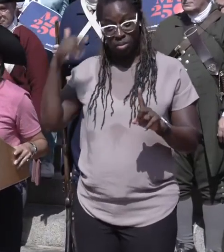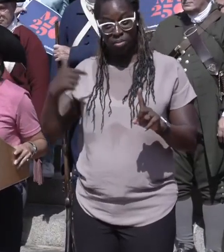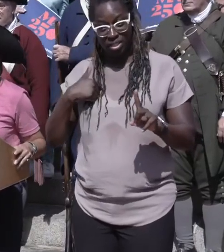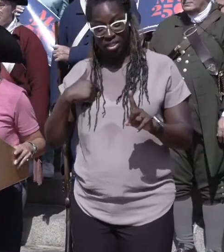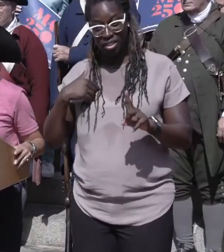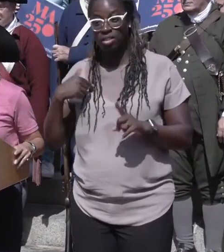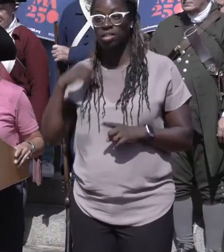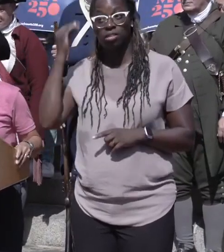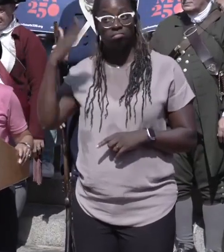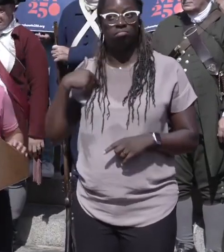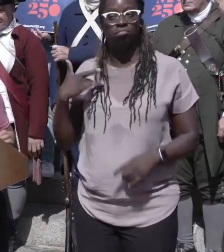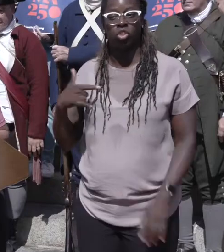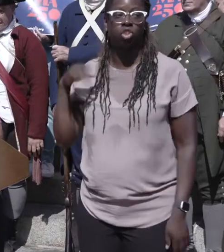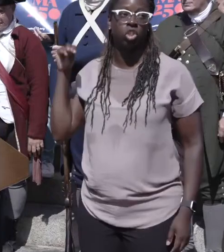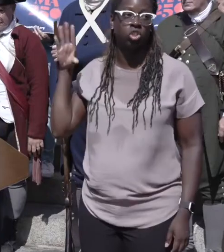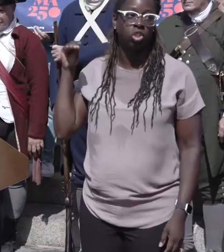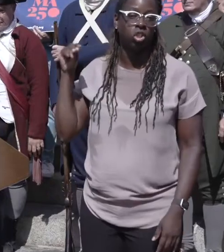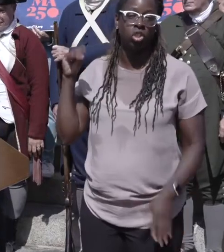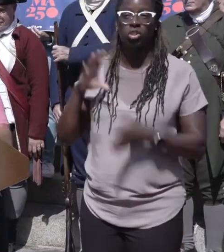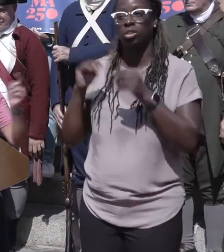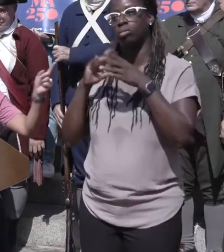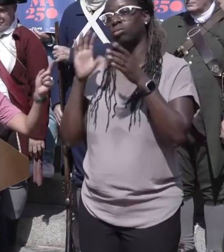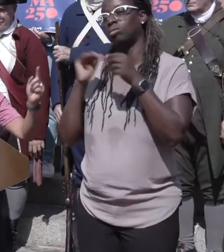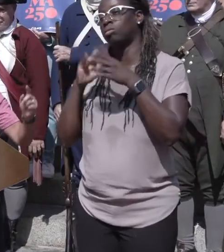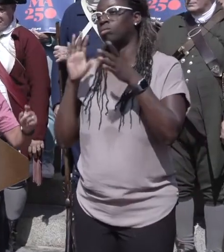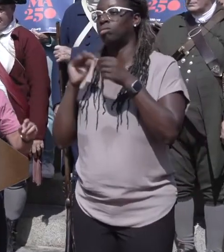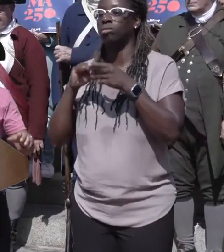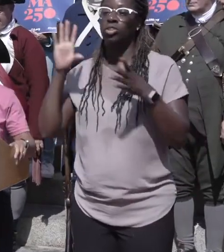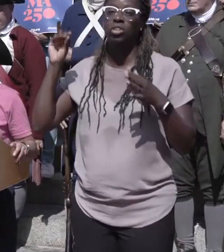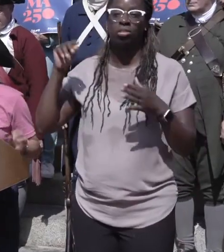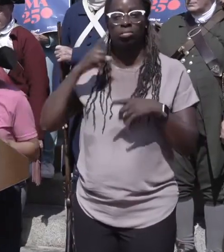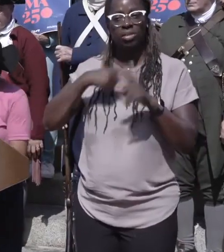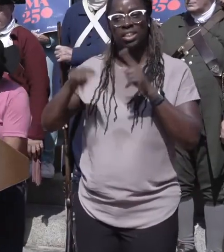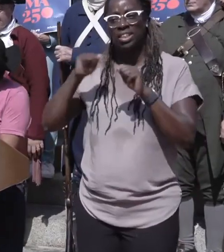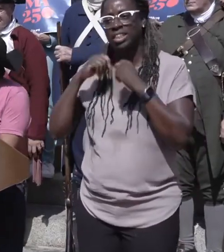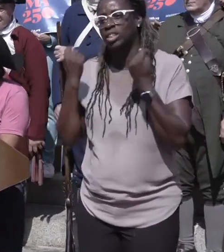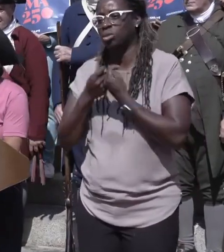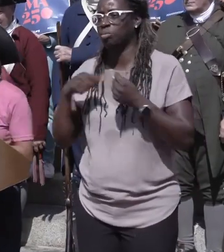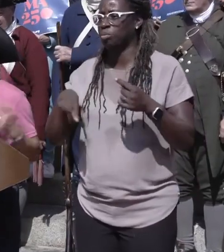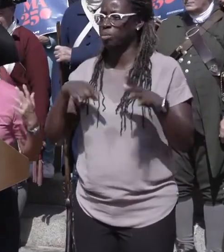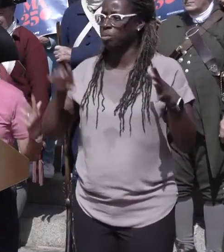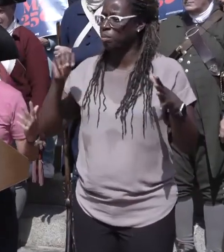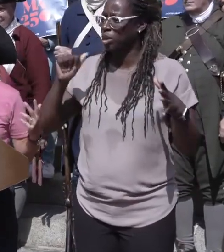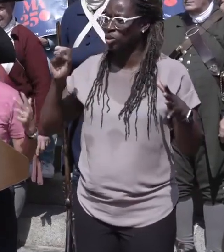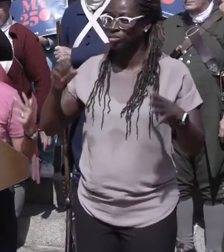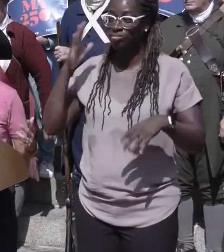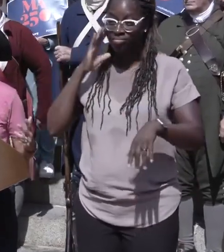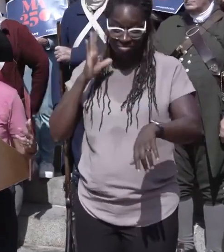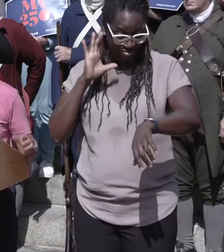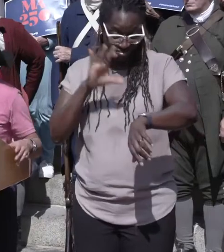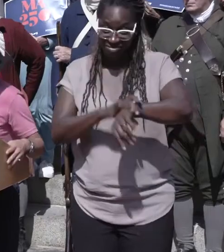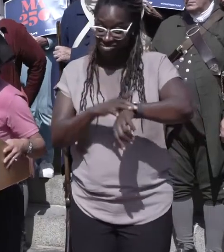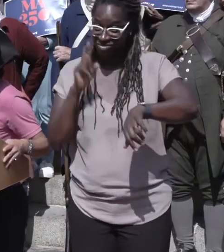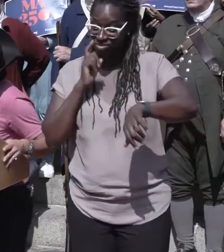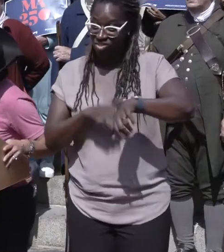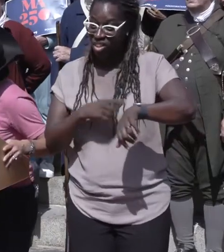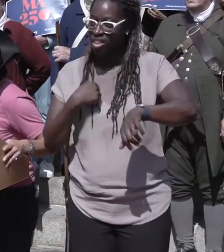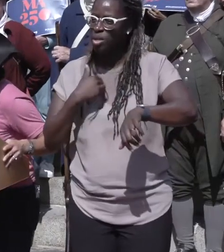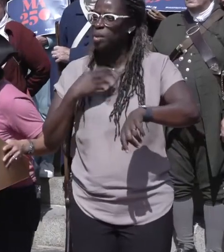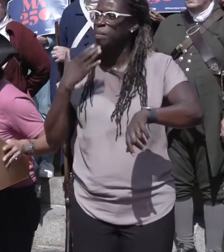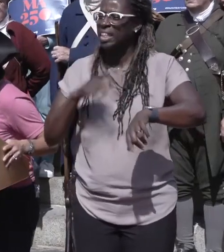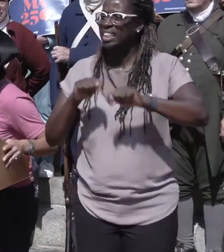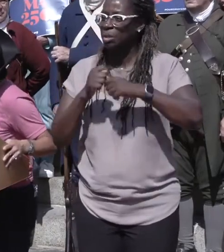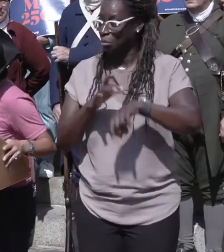about Team Massachusetts. And some of you may even be wearing your bracelets, Beth Boland, I'm talking about you. But we have the best team. We have our